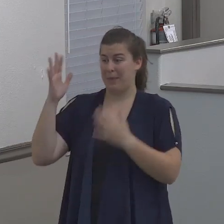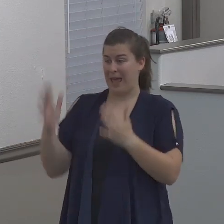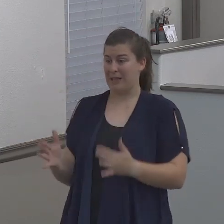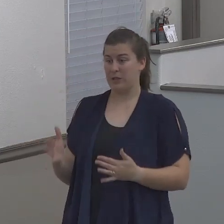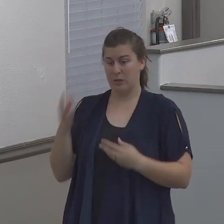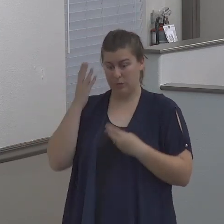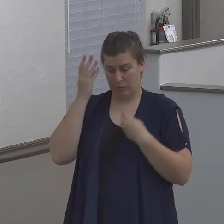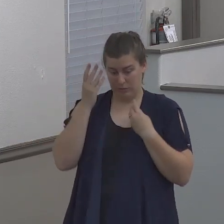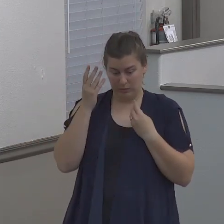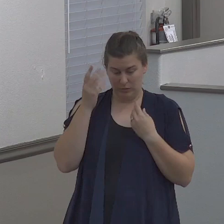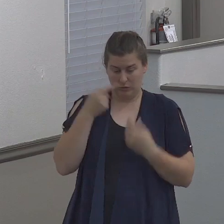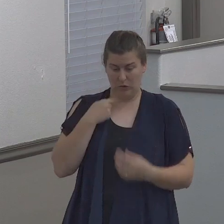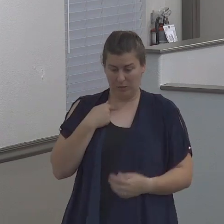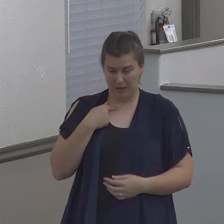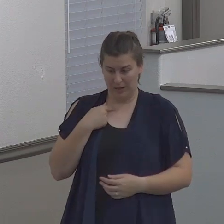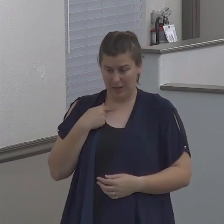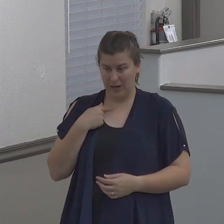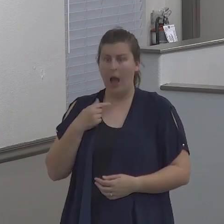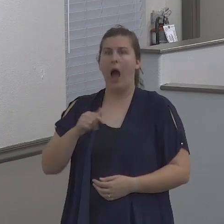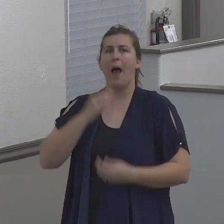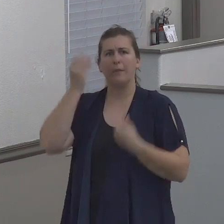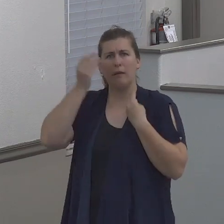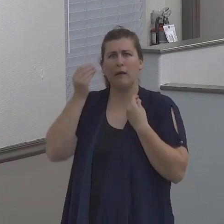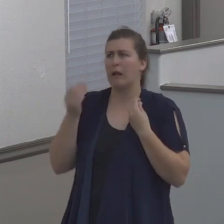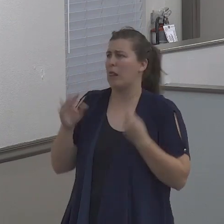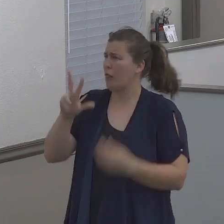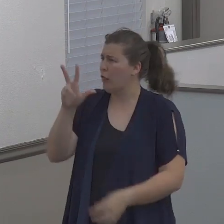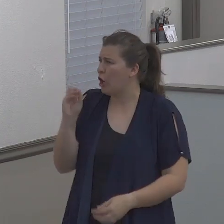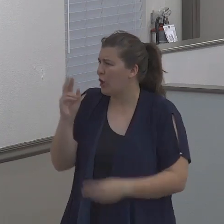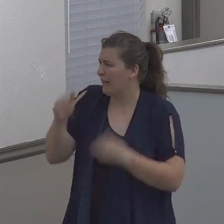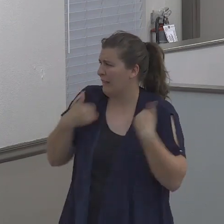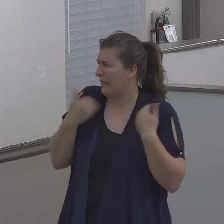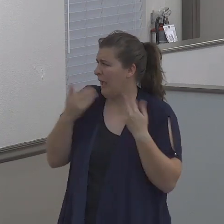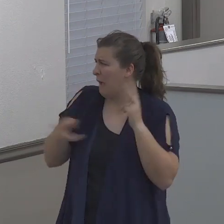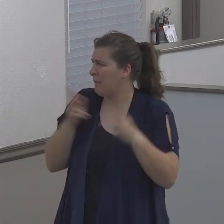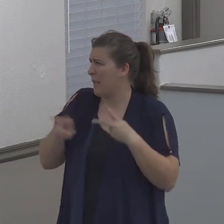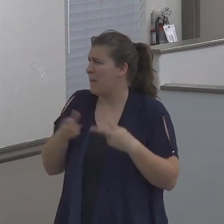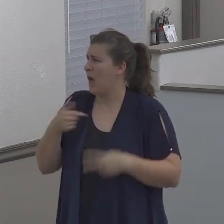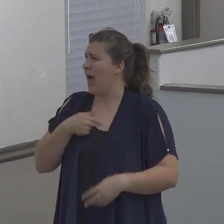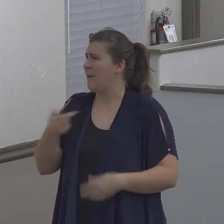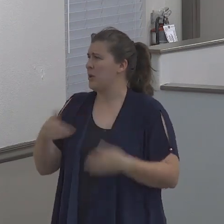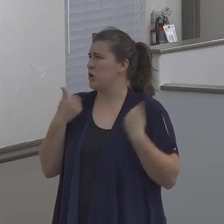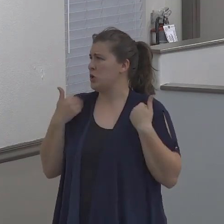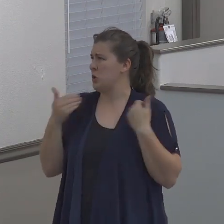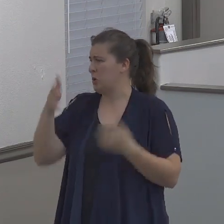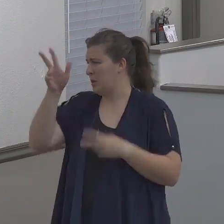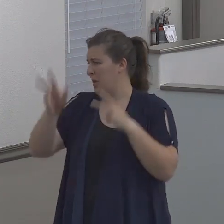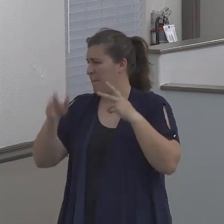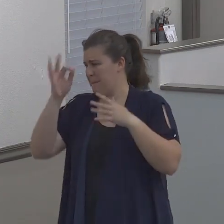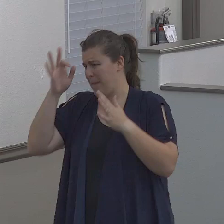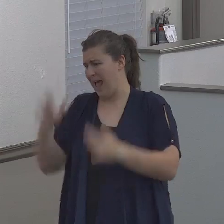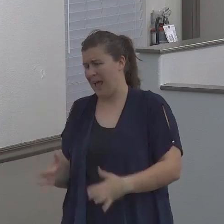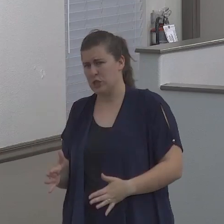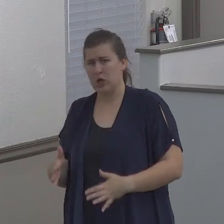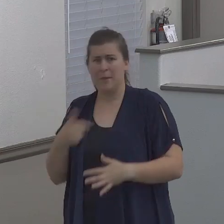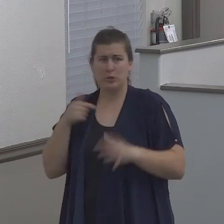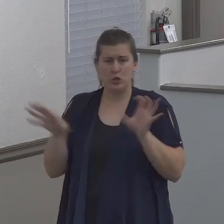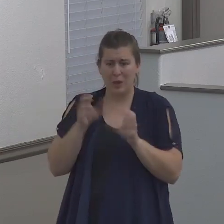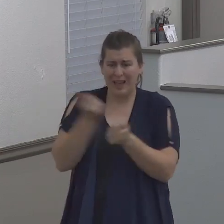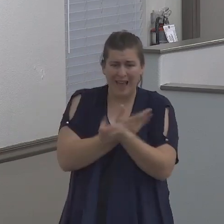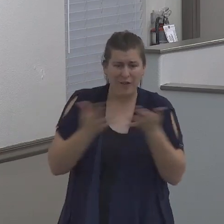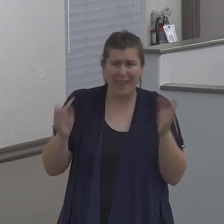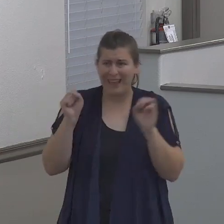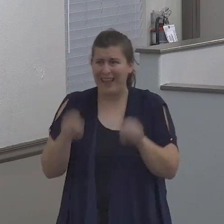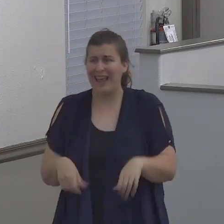Pastor Dion said this, I'll never forget. I'm wondering, what in the world are we going to do? I mean, there's probably 30 young people here, and I'm the youth pastor, and I'm